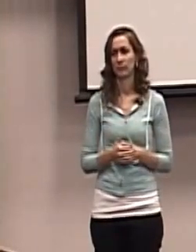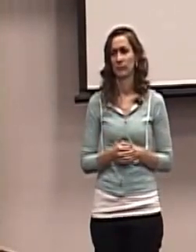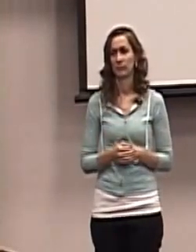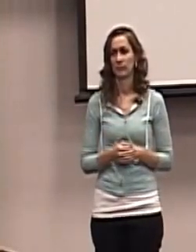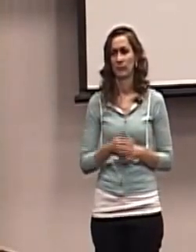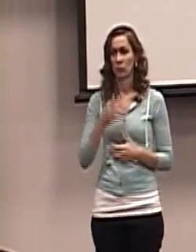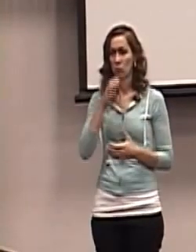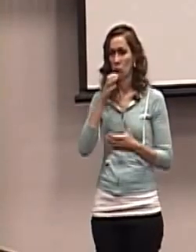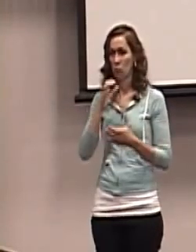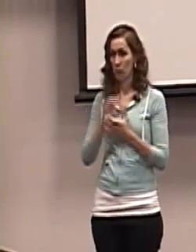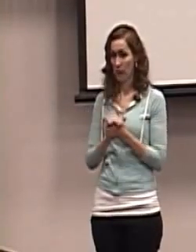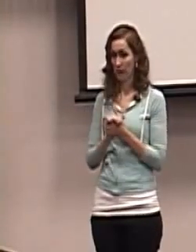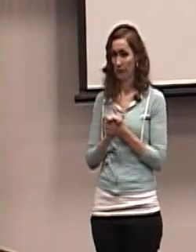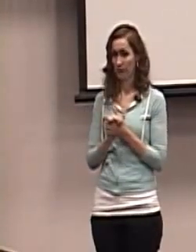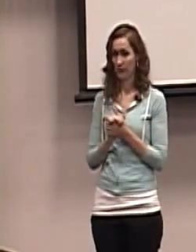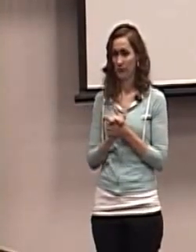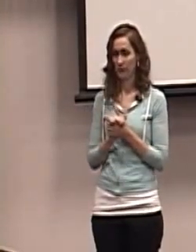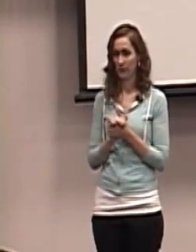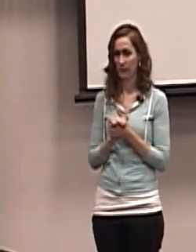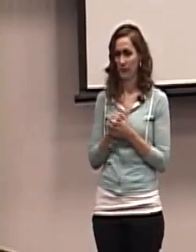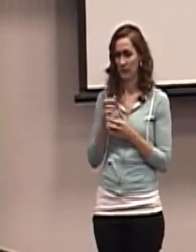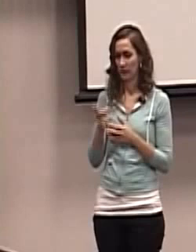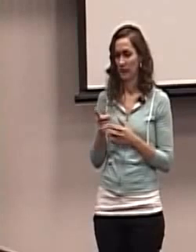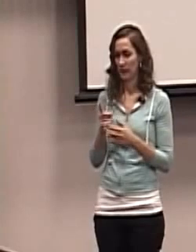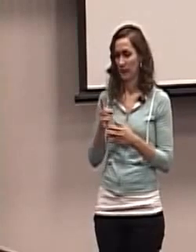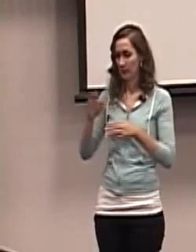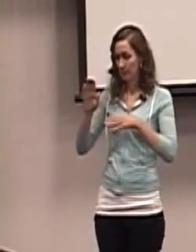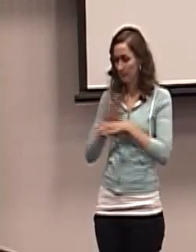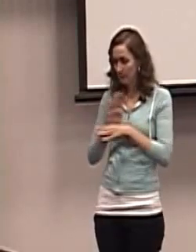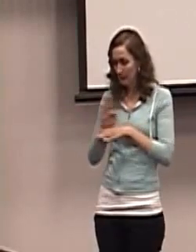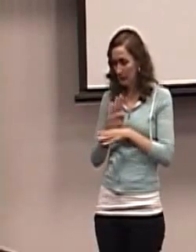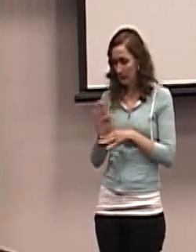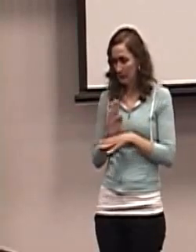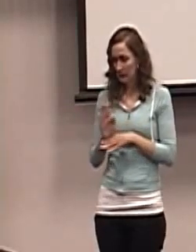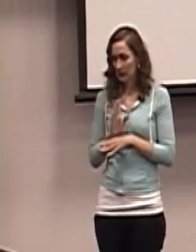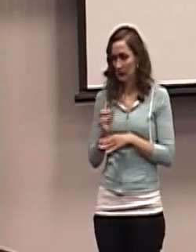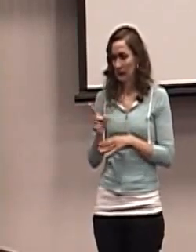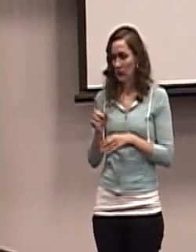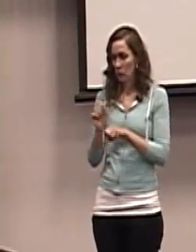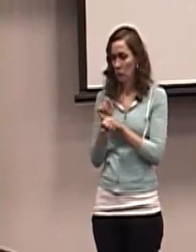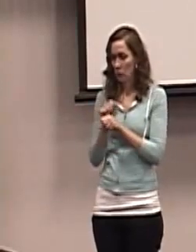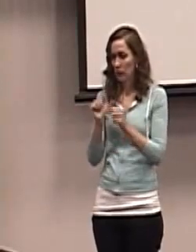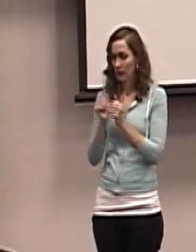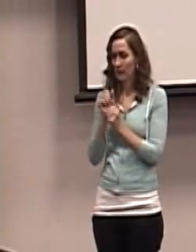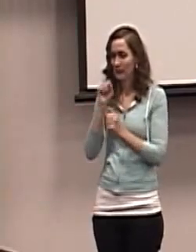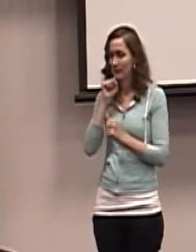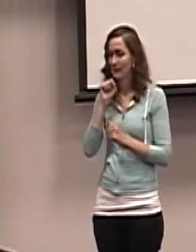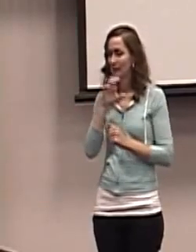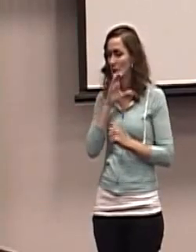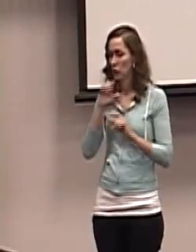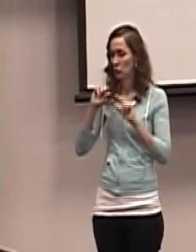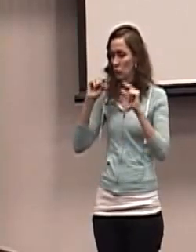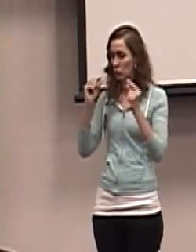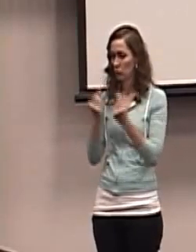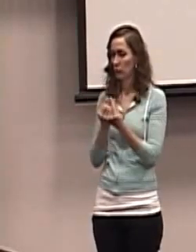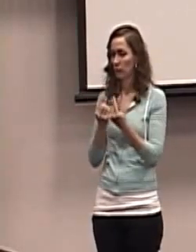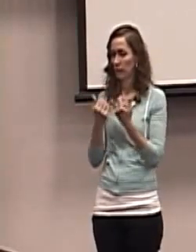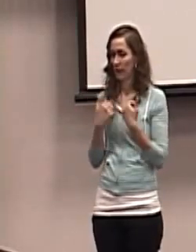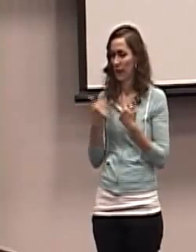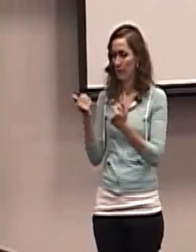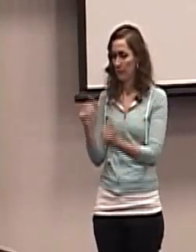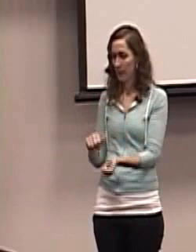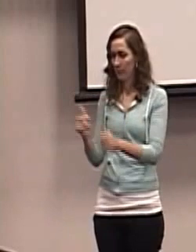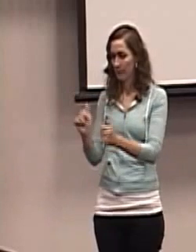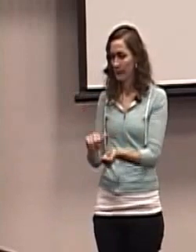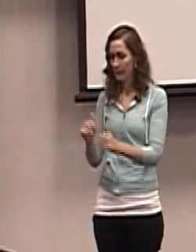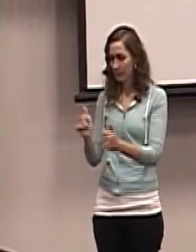Cecilia kept herself very active. She was working with a seniors group. We had some baptisms that came out of